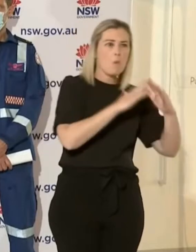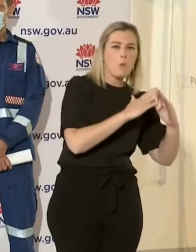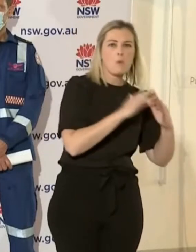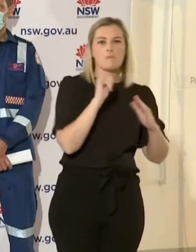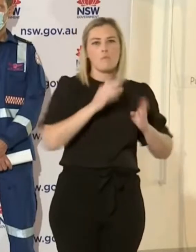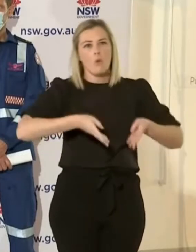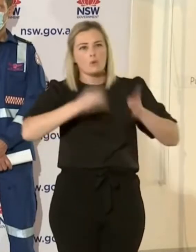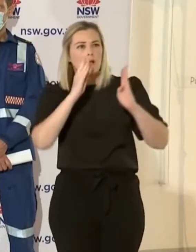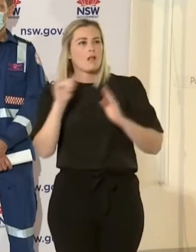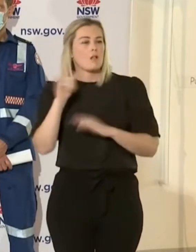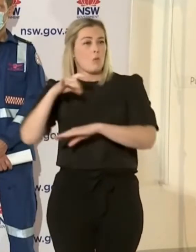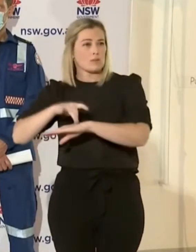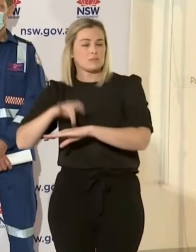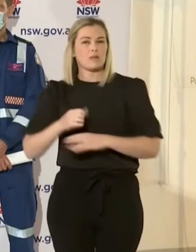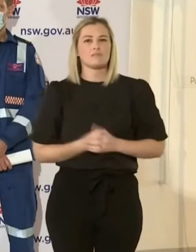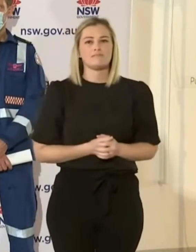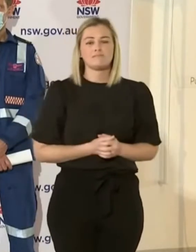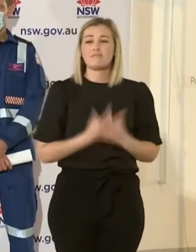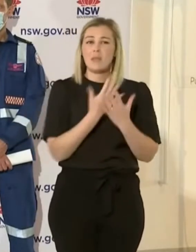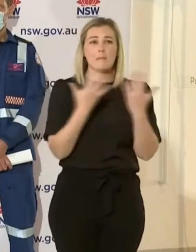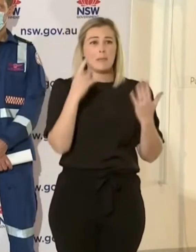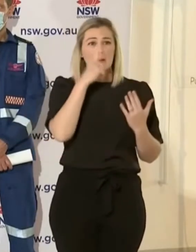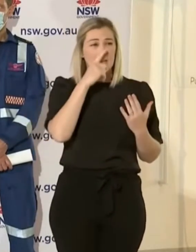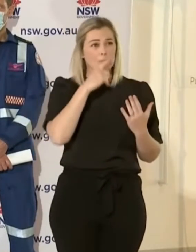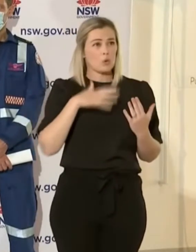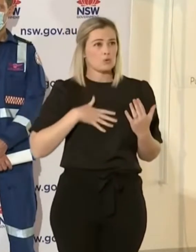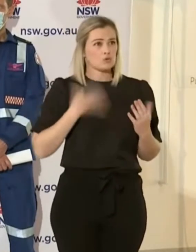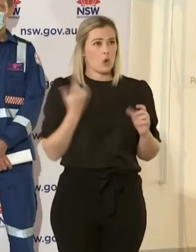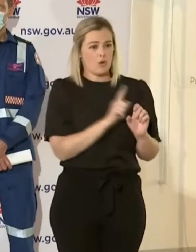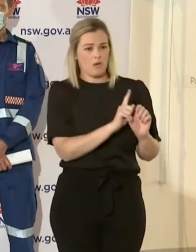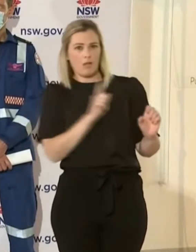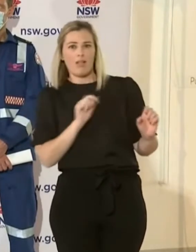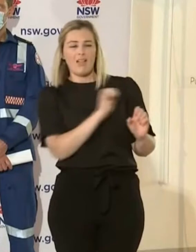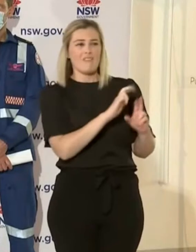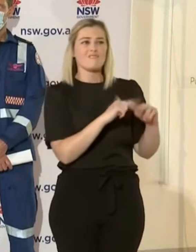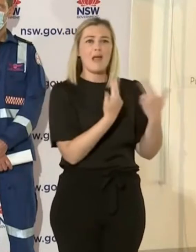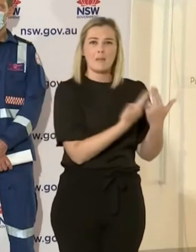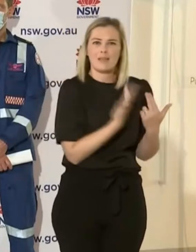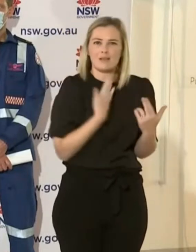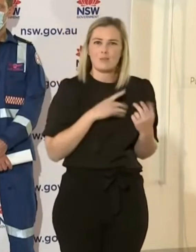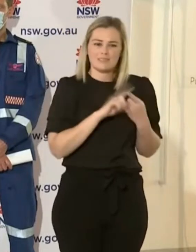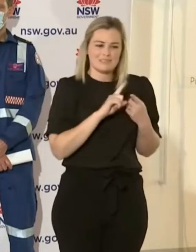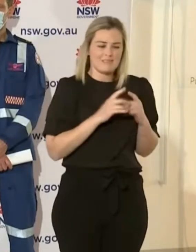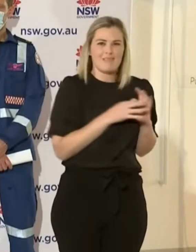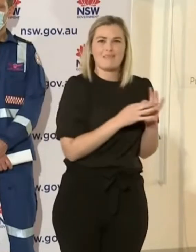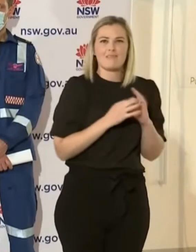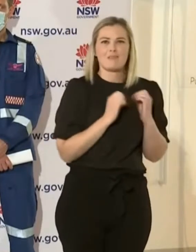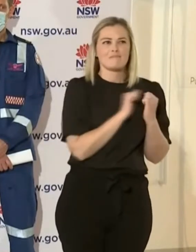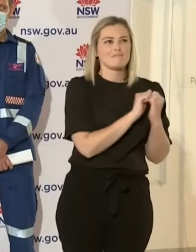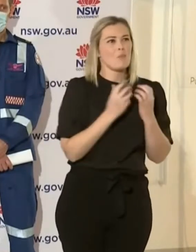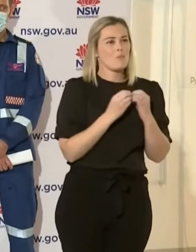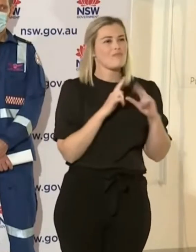their family. In earlier parts of the viral outbreak, this particular round, we had larger families often going into the